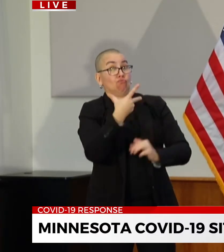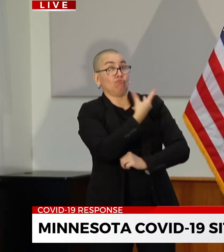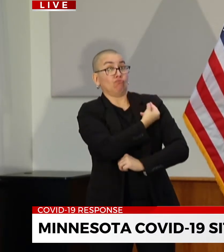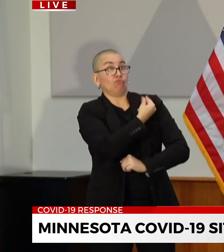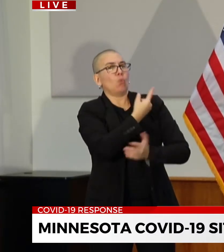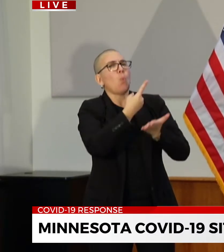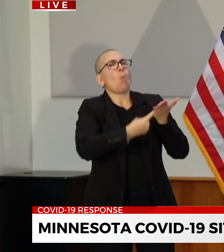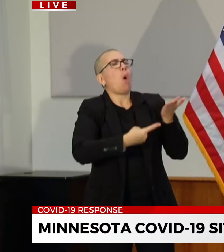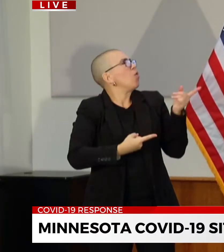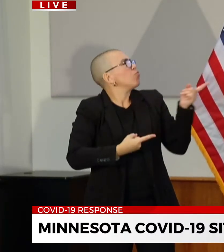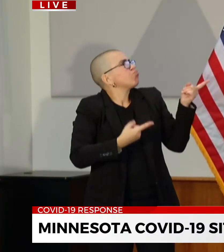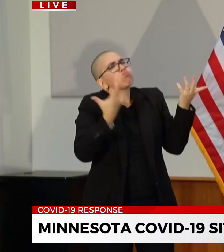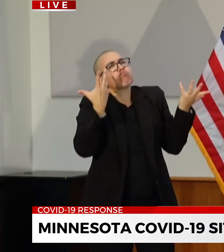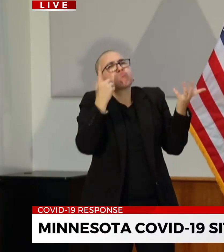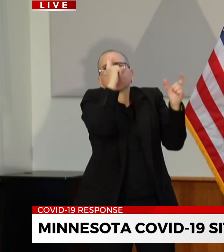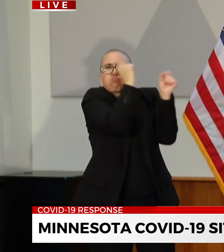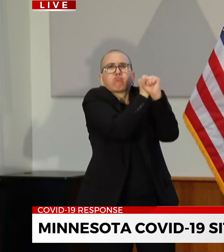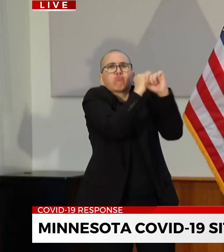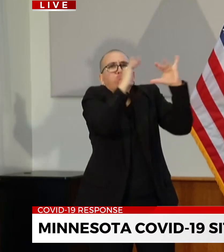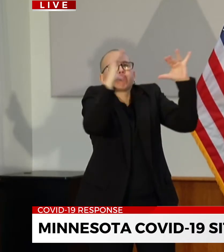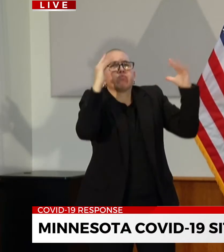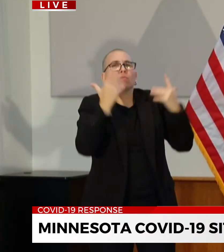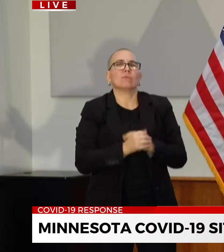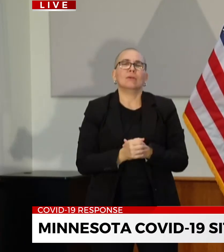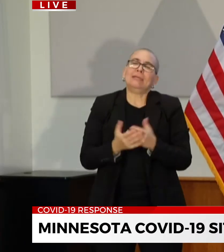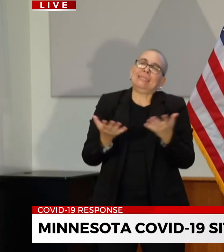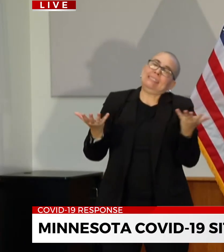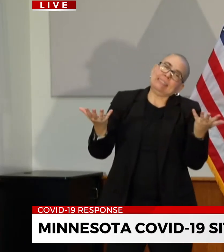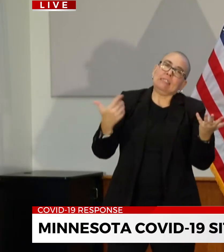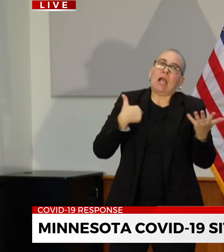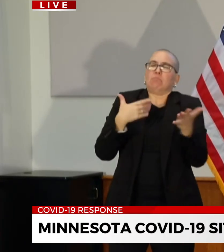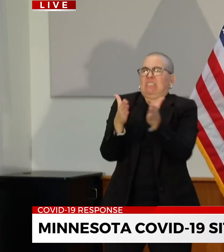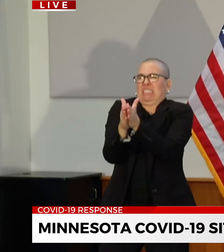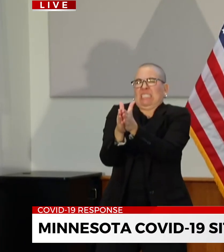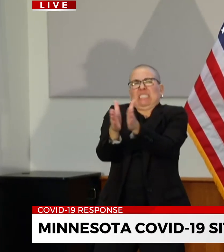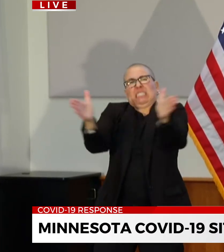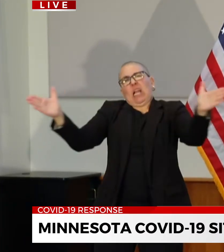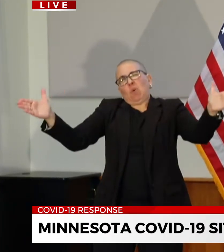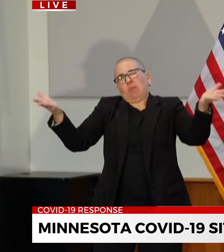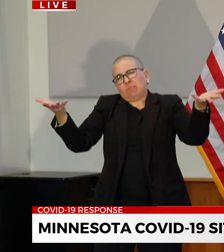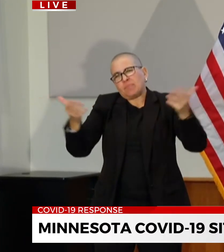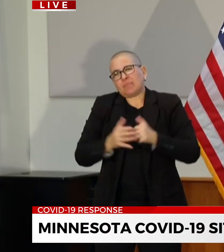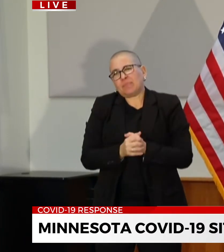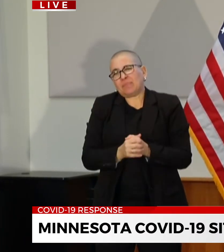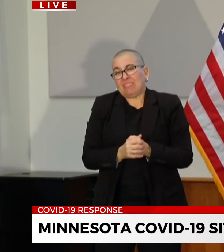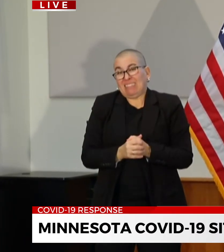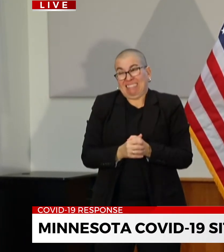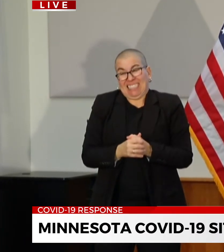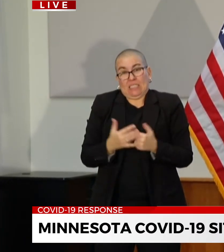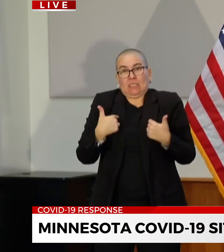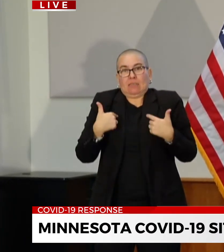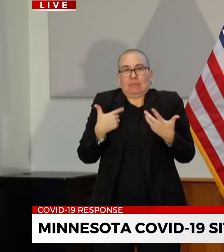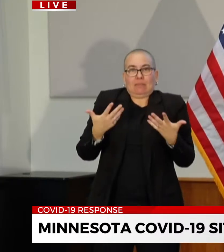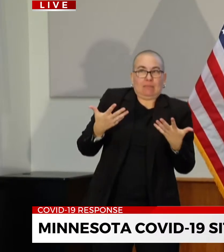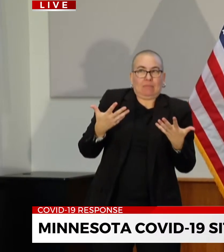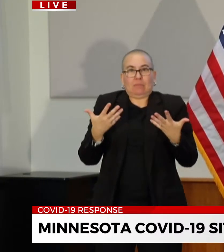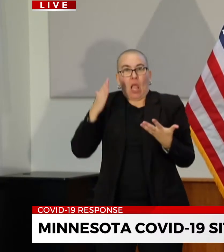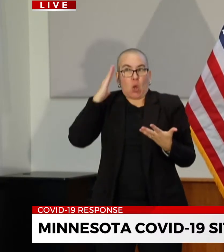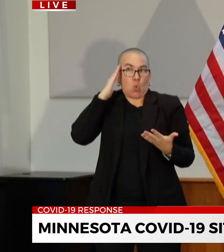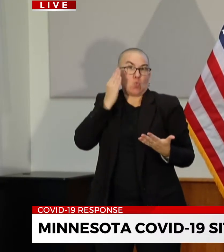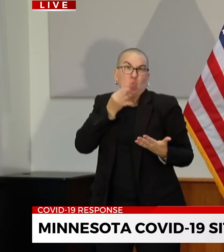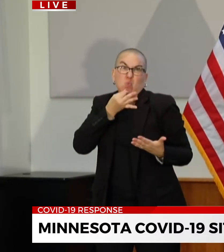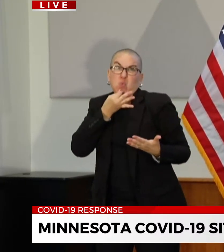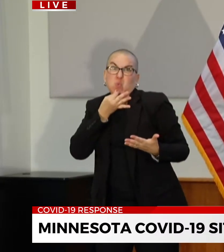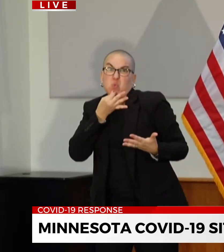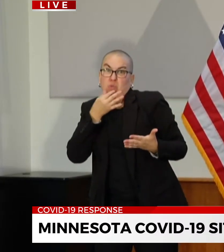No. Yeah, the question on the vaccine, I was speaking more to the broader population. I still, again, I think it's probably wrong to speculate, but I